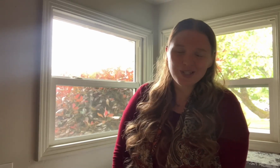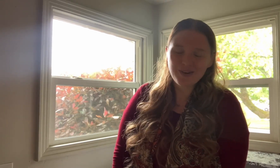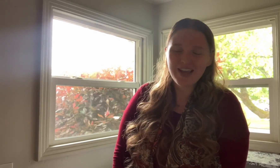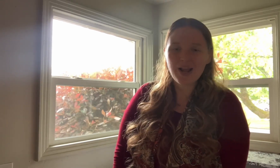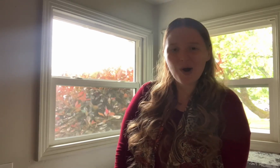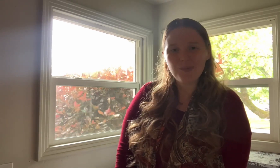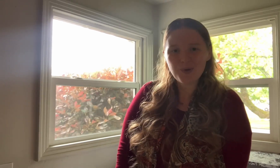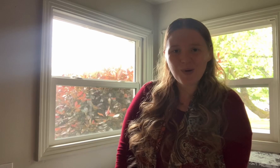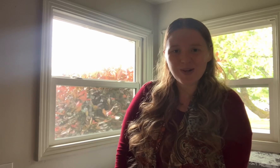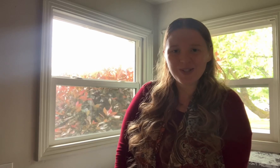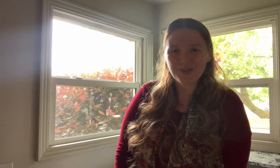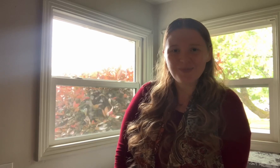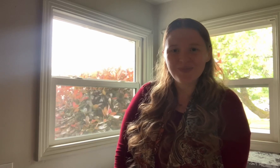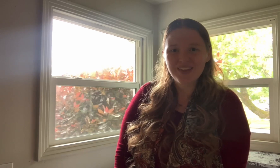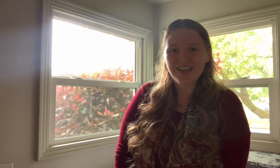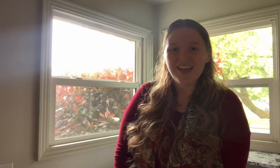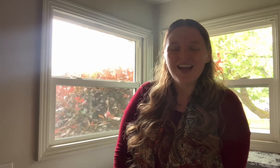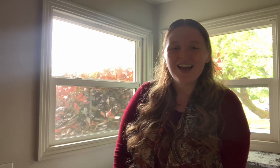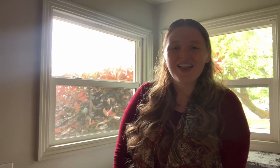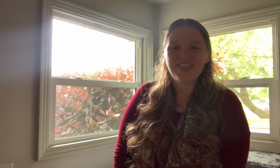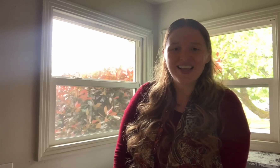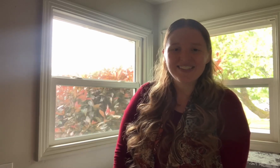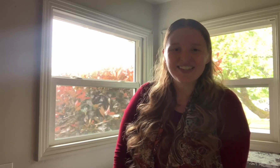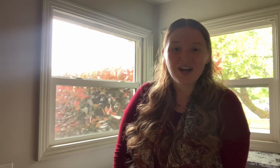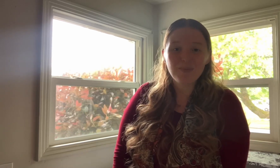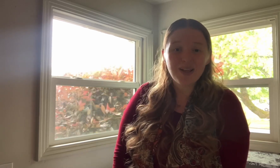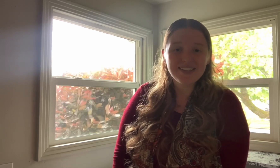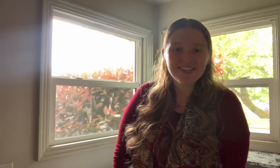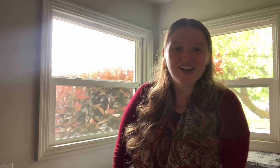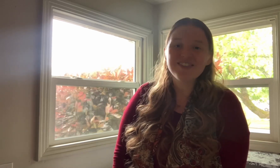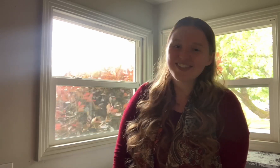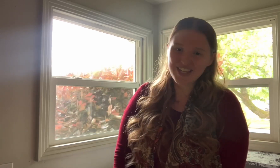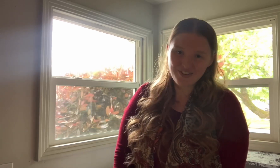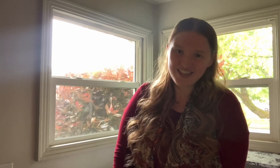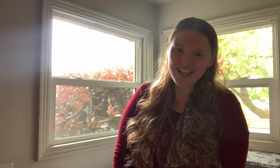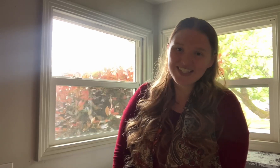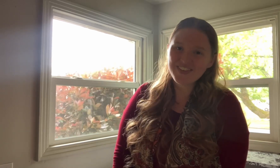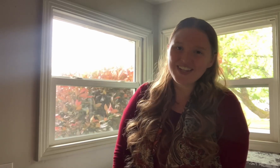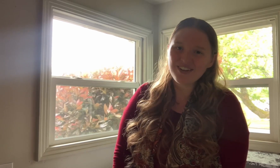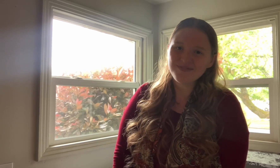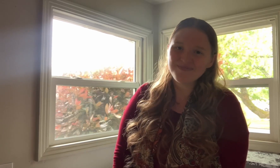it, and I hope you are too. Thanks and God bless, and I'll see you in the next video.